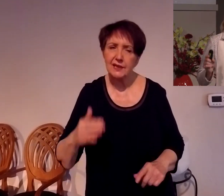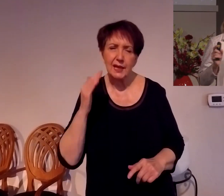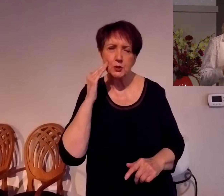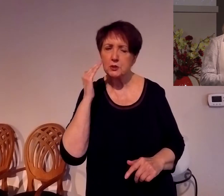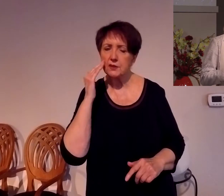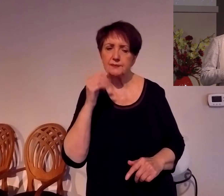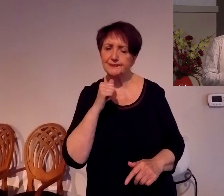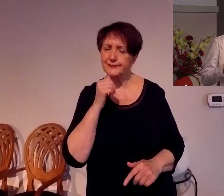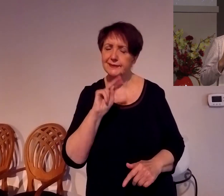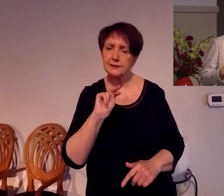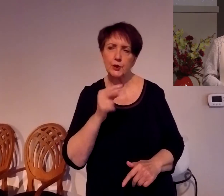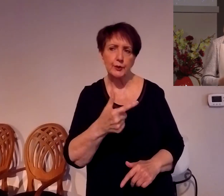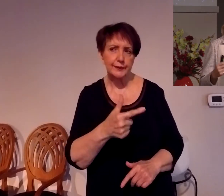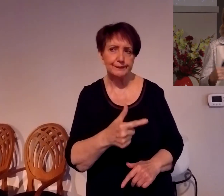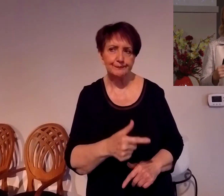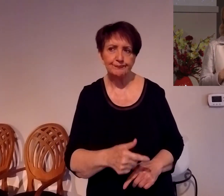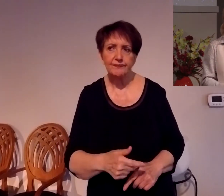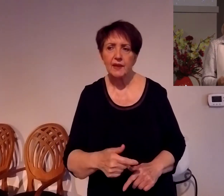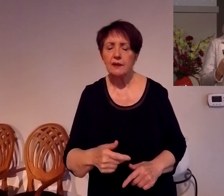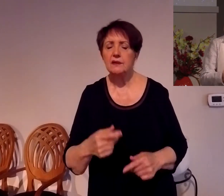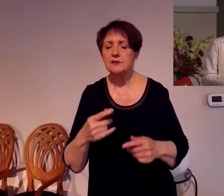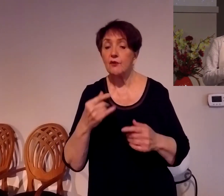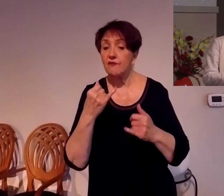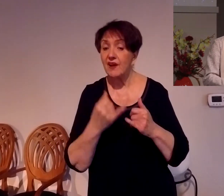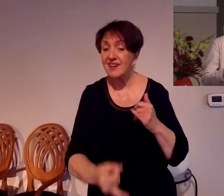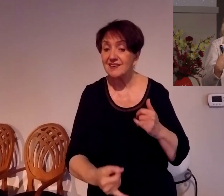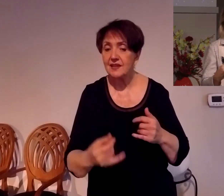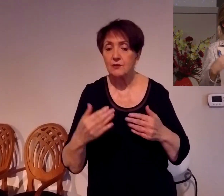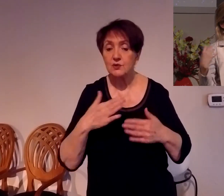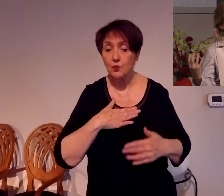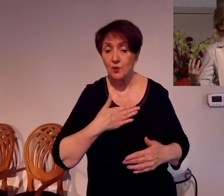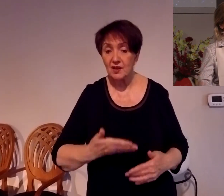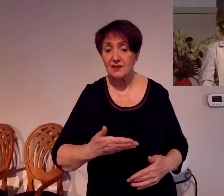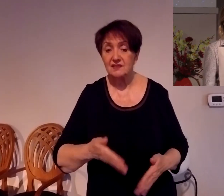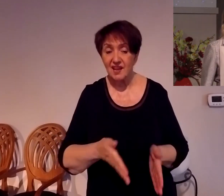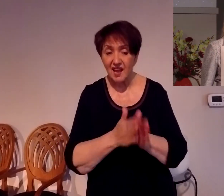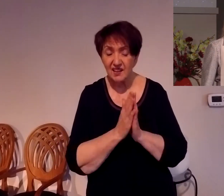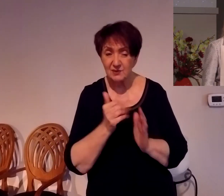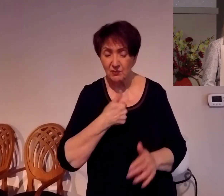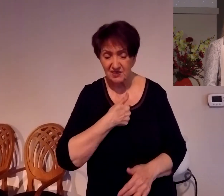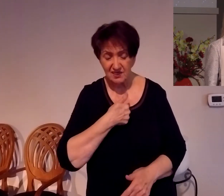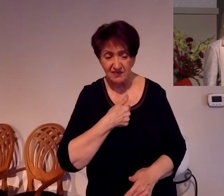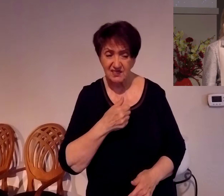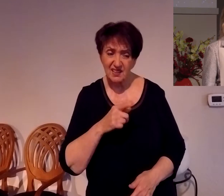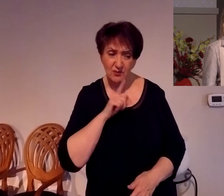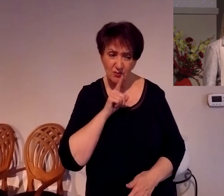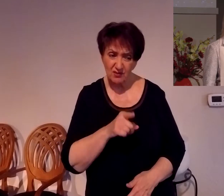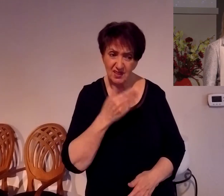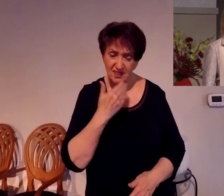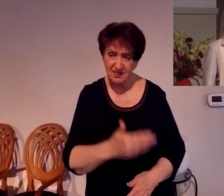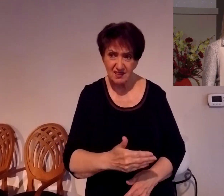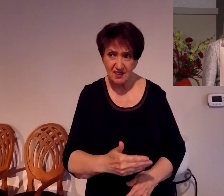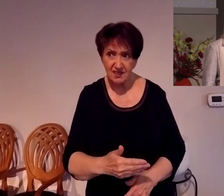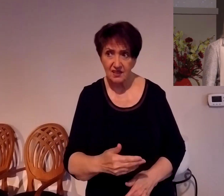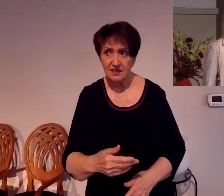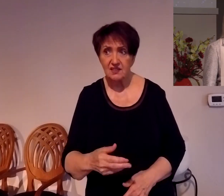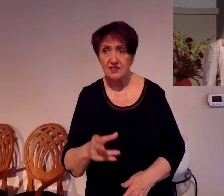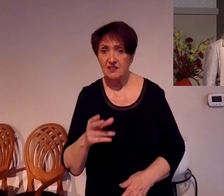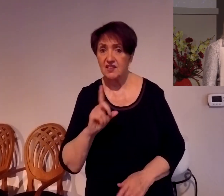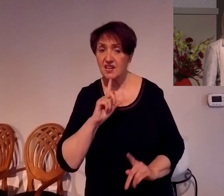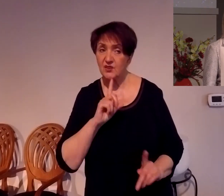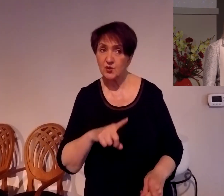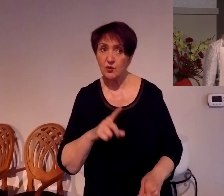good, until I finally was willing to ask the question of myself and go, is this really good for me? And the answer just kept saying